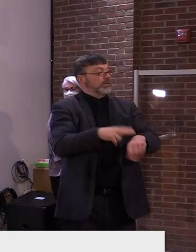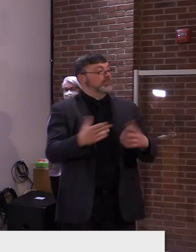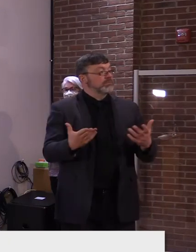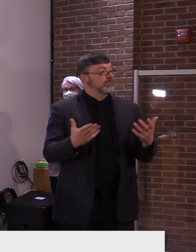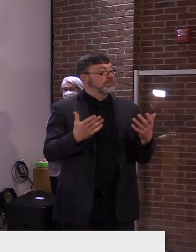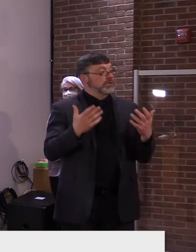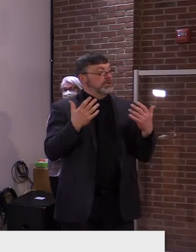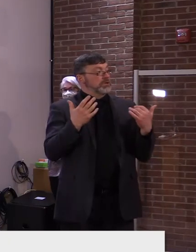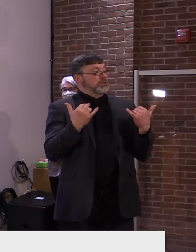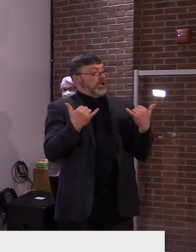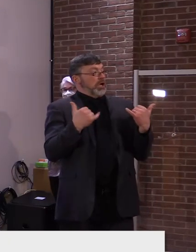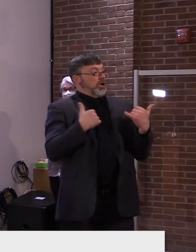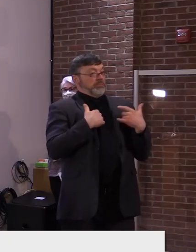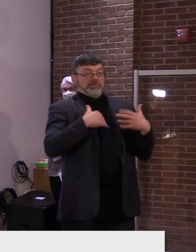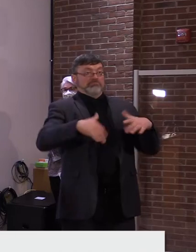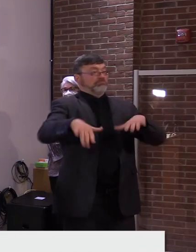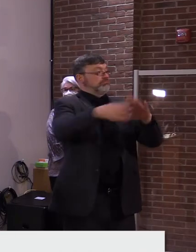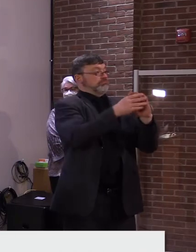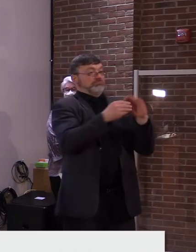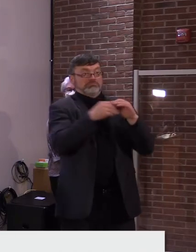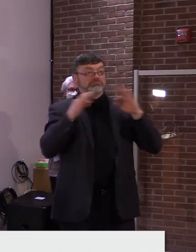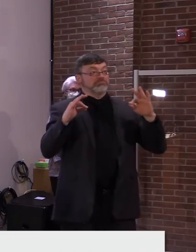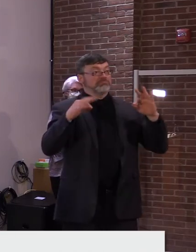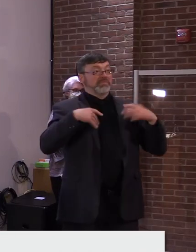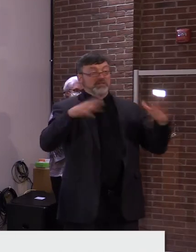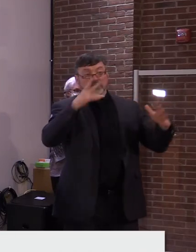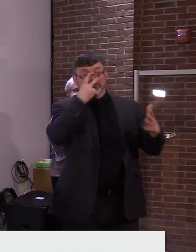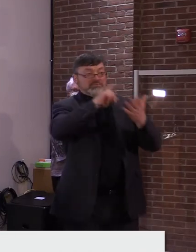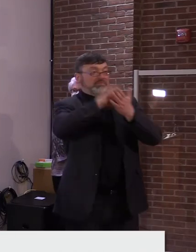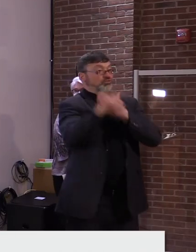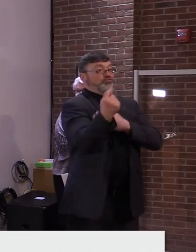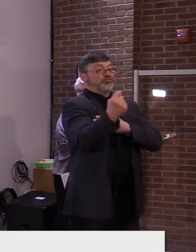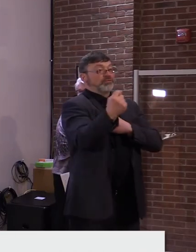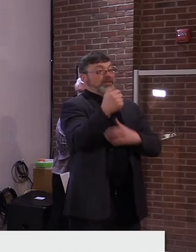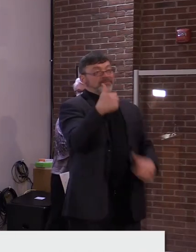that, no other questions? We'll see you all again on Tuesday. Thank you very much.